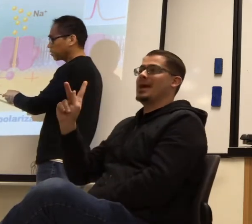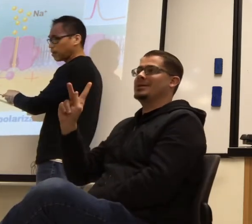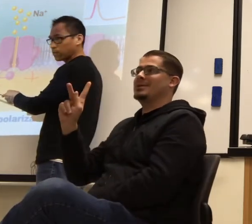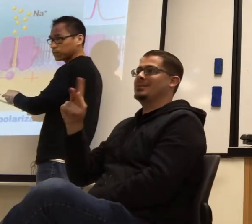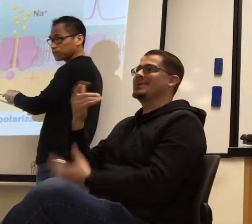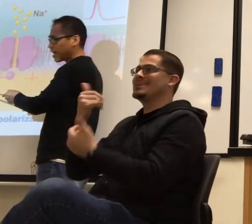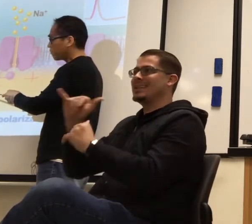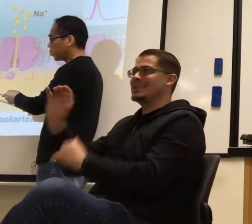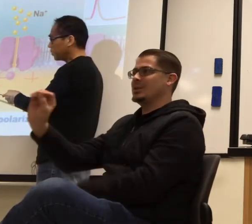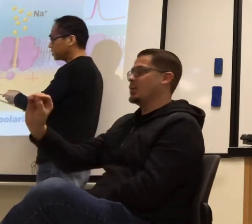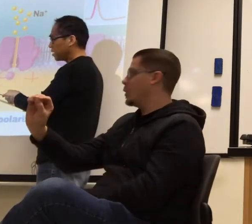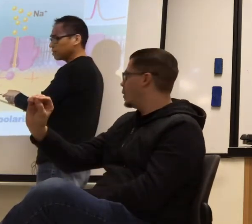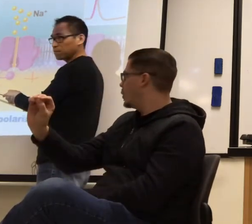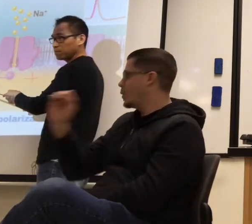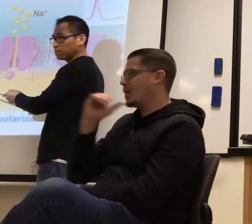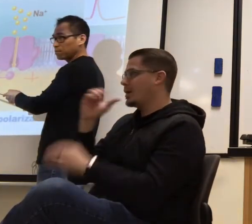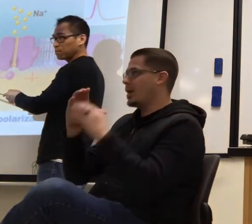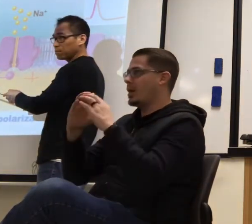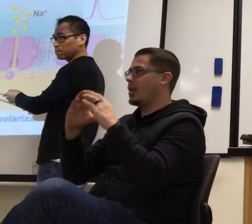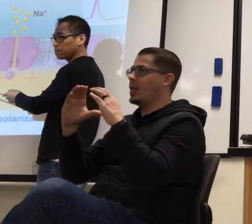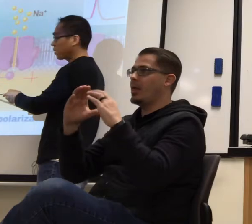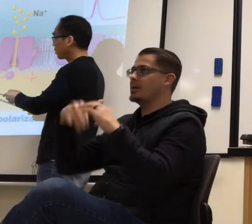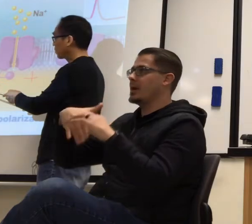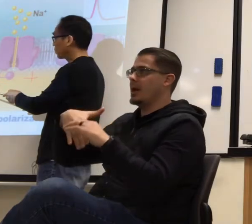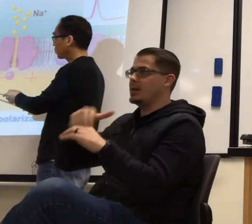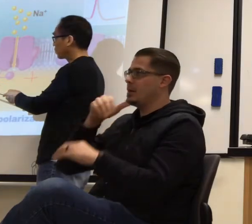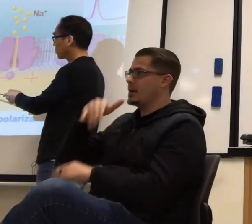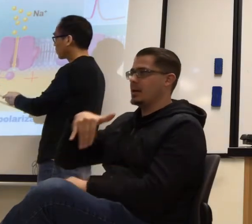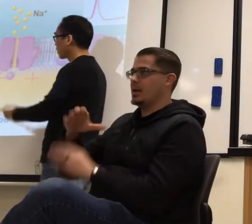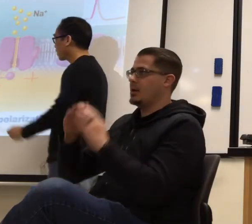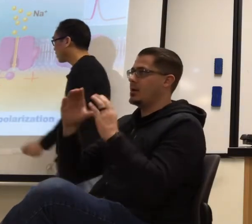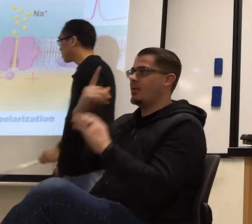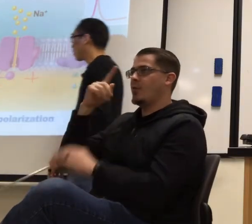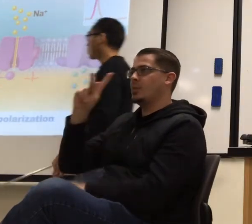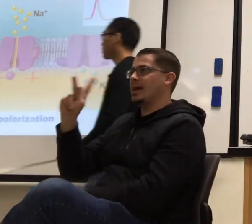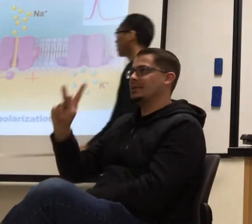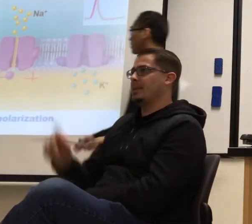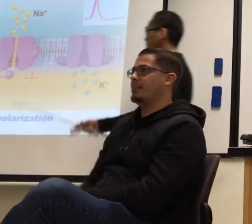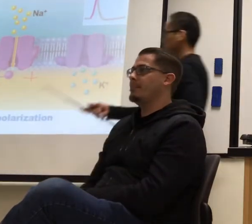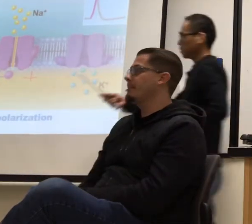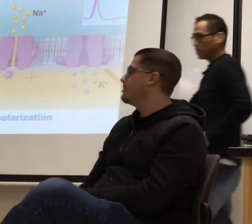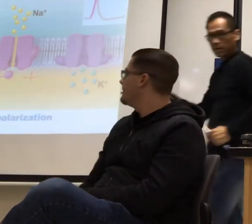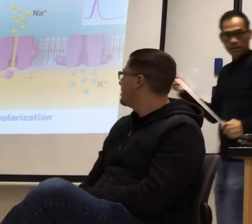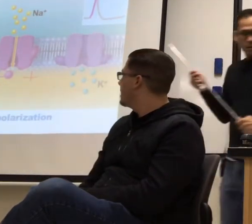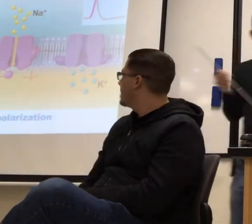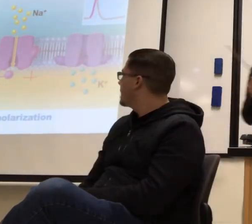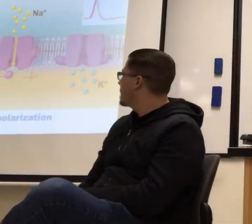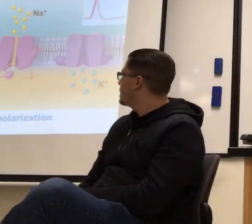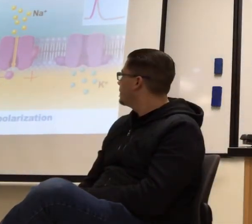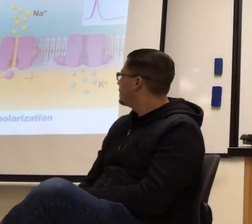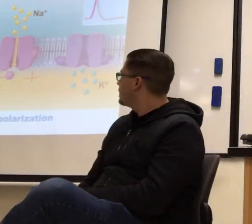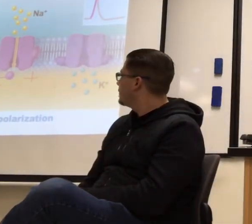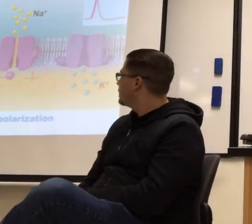is still 0. So they haven't opened yet. Okay. So you get this